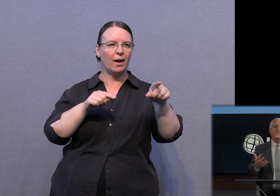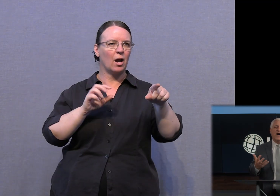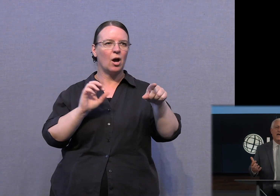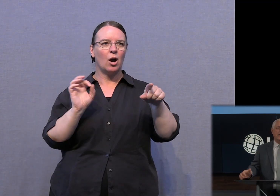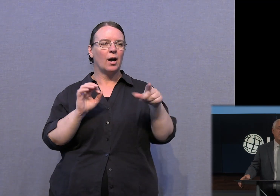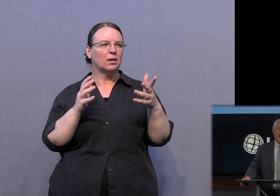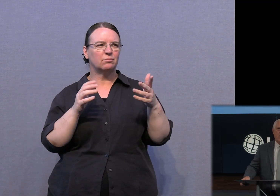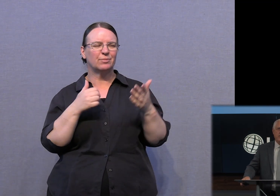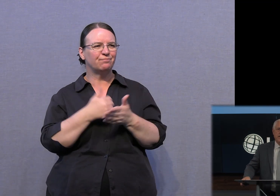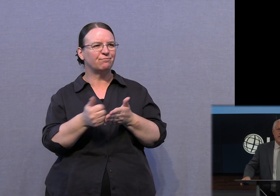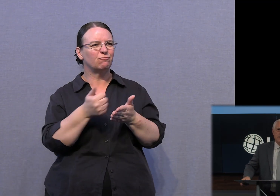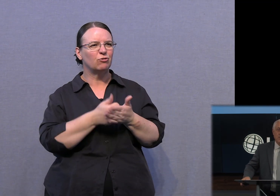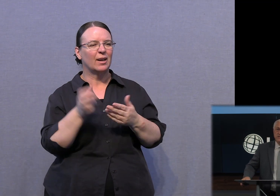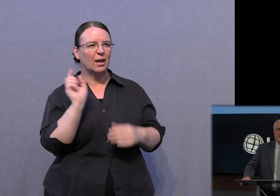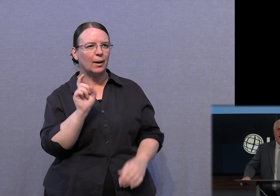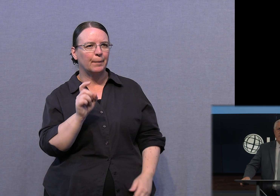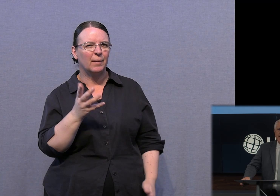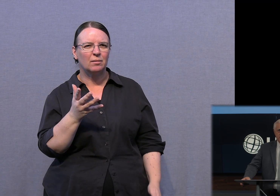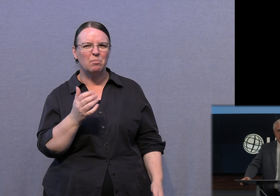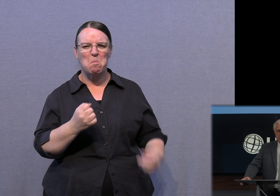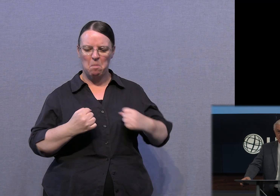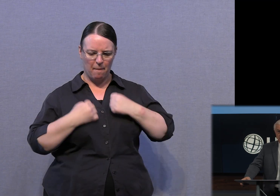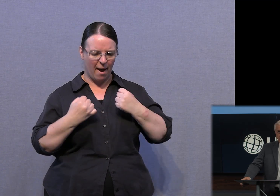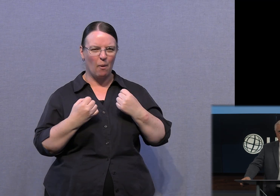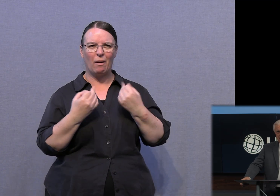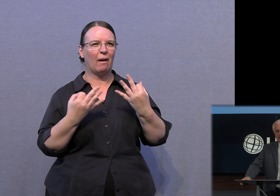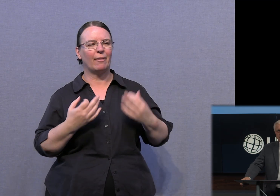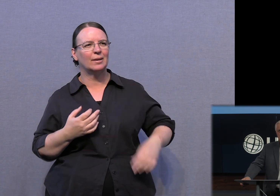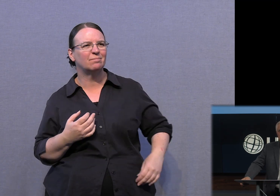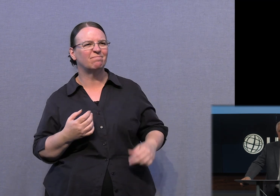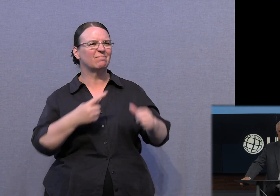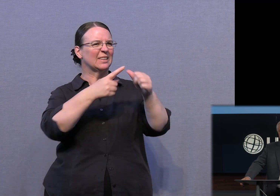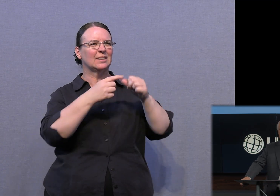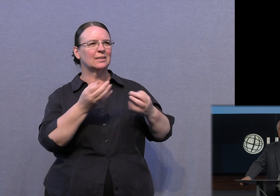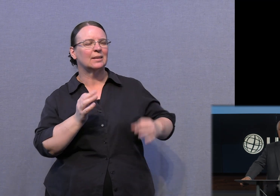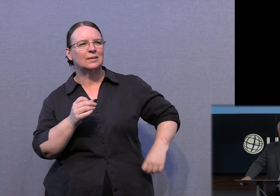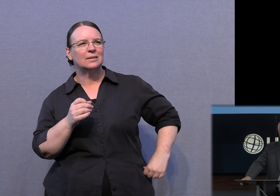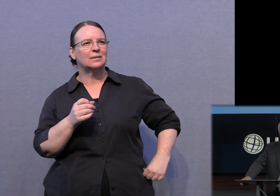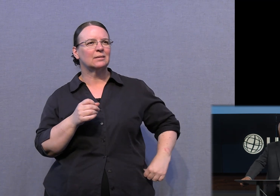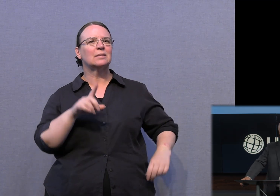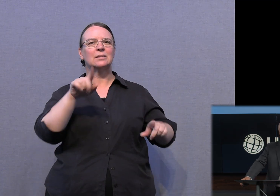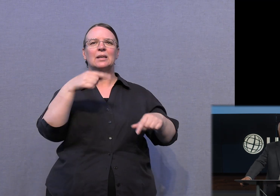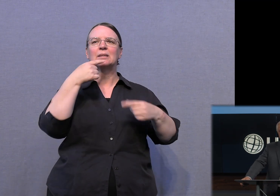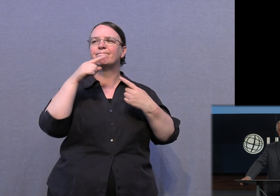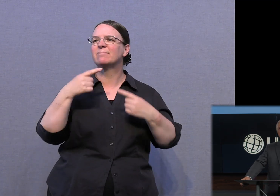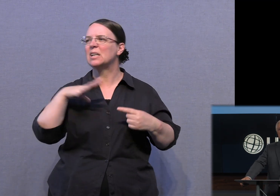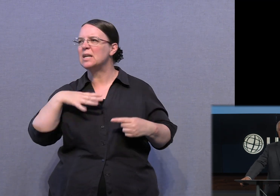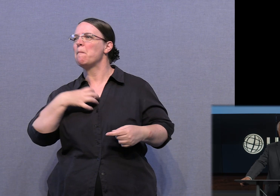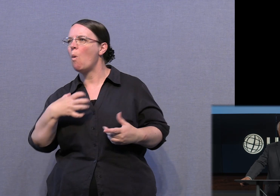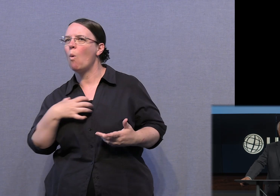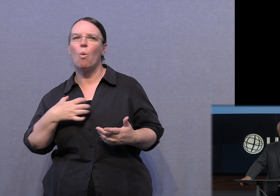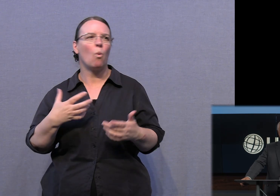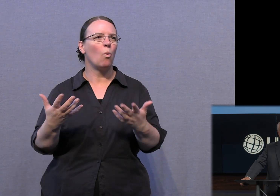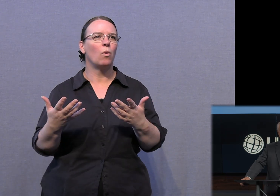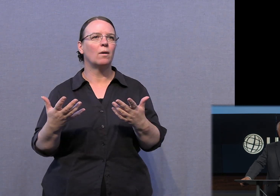really finding the power that he needed. He wasn't finding the answers that he needed. He began to tell people he was looking for something more. And somebody